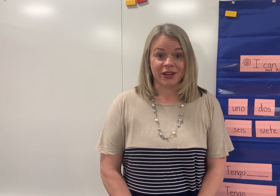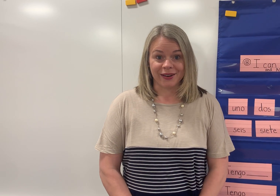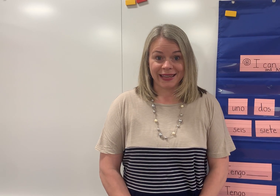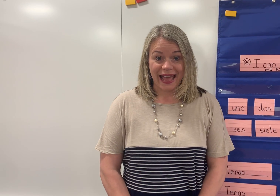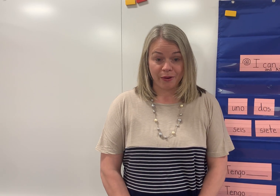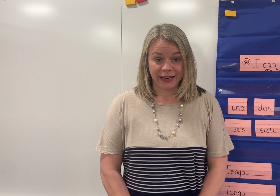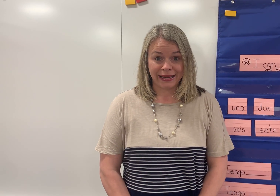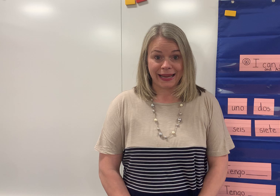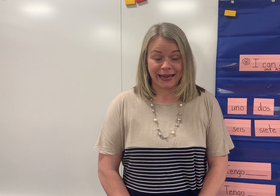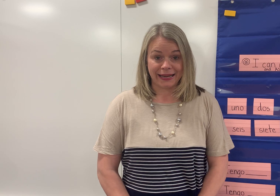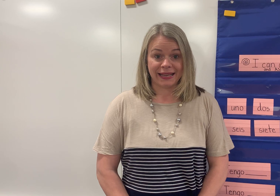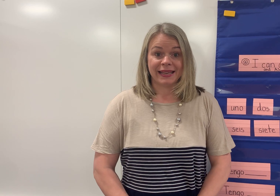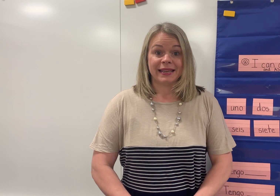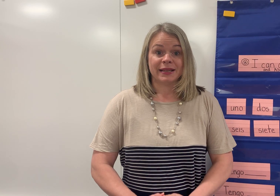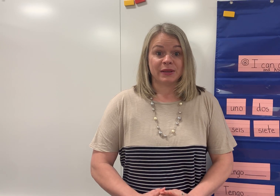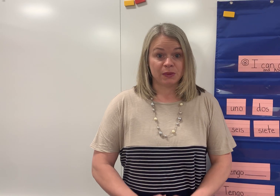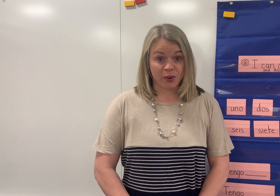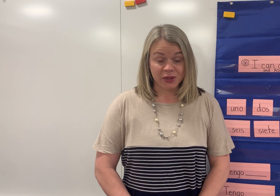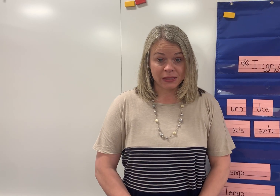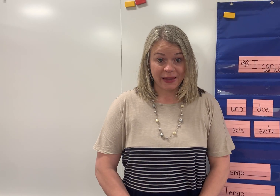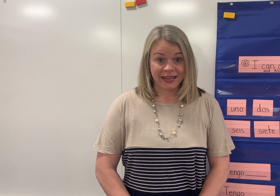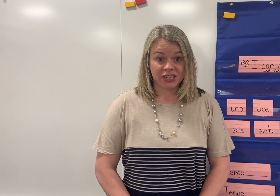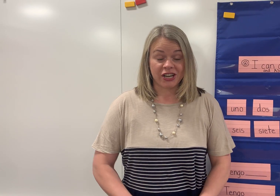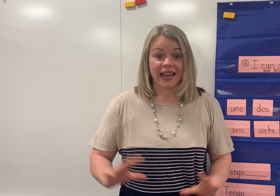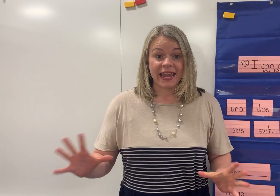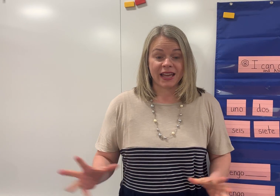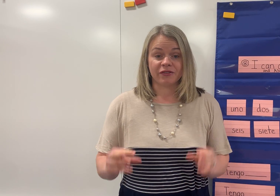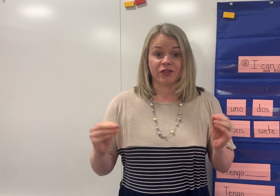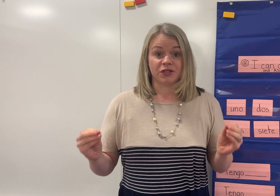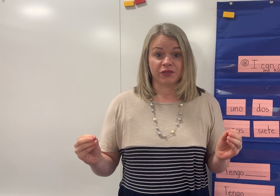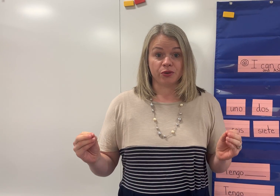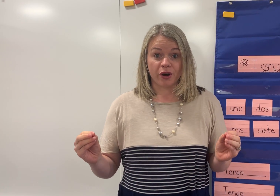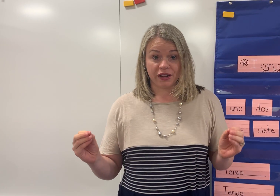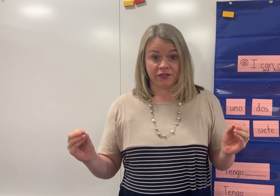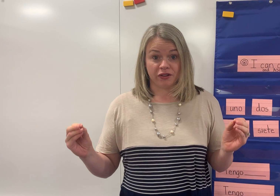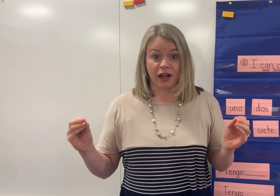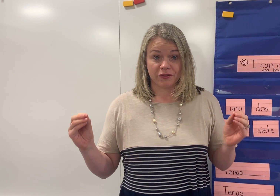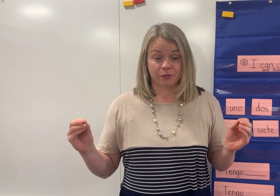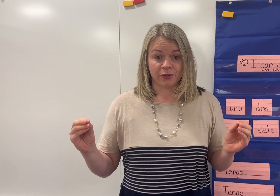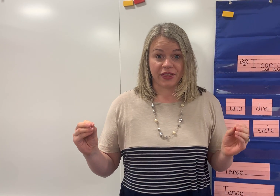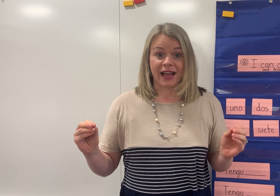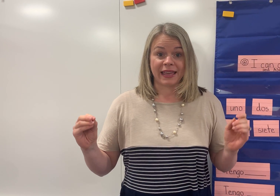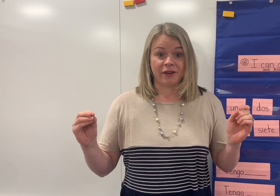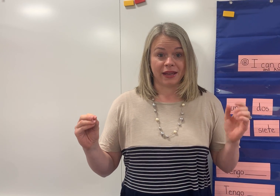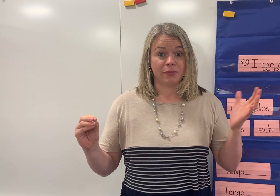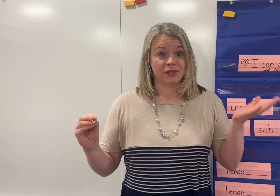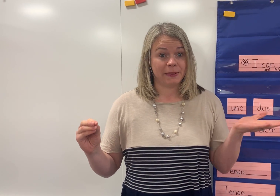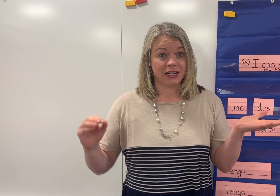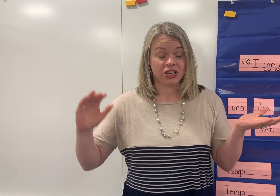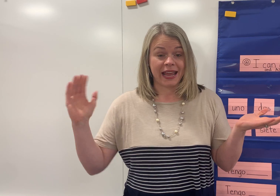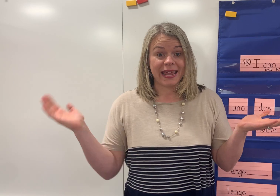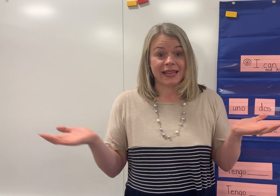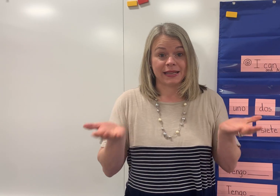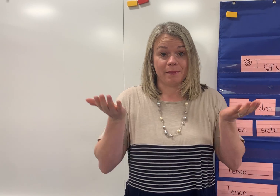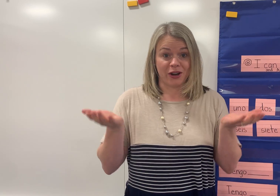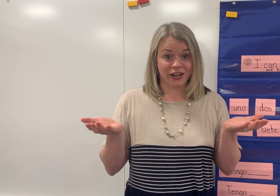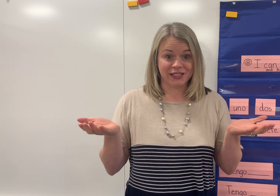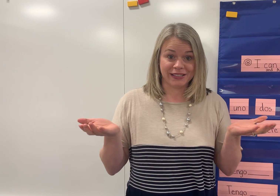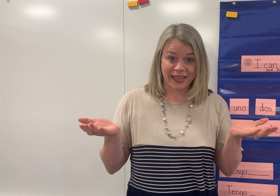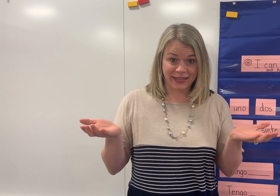on counting in both Spanish and, for those of you who already feel comfortable with that, counting in both Spanish and American Sign